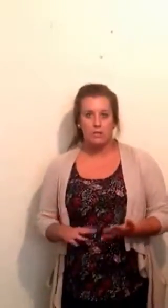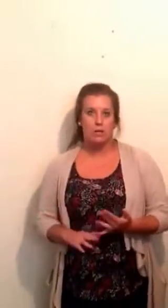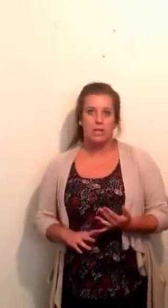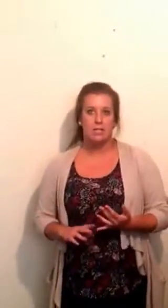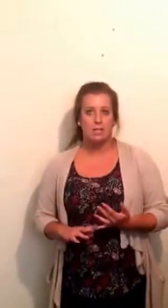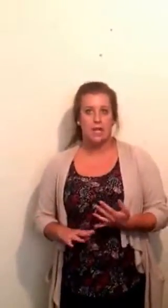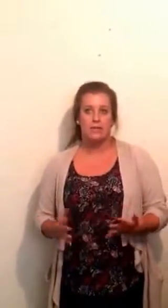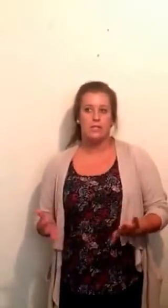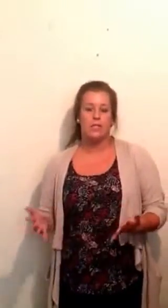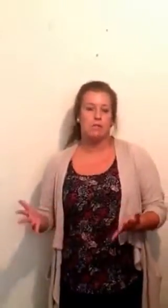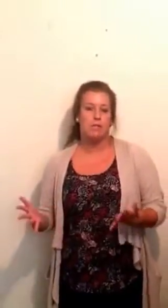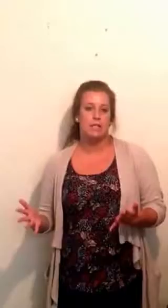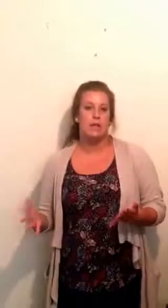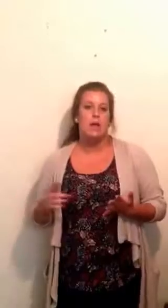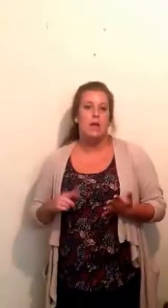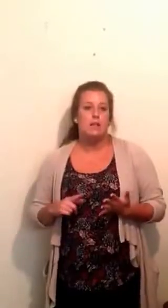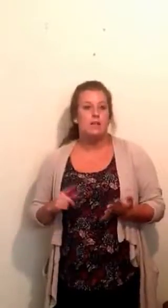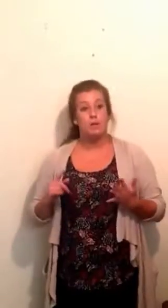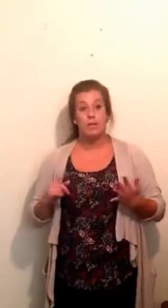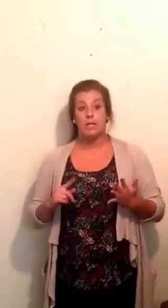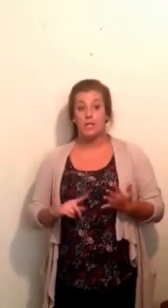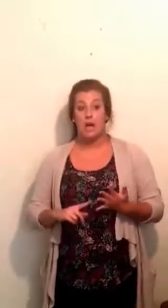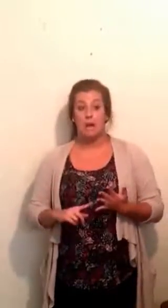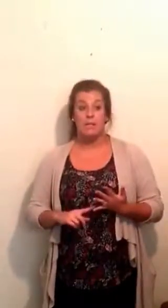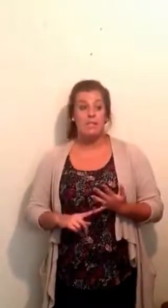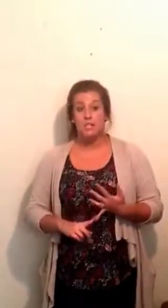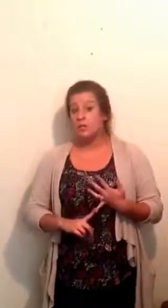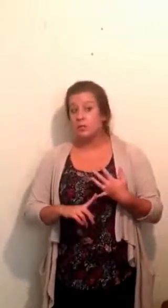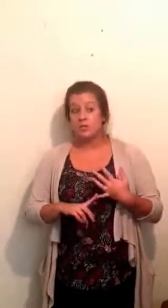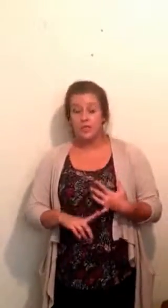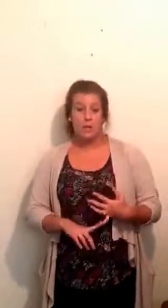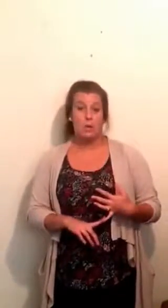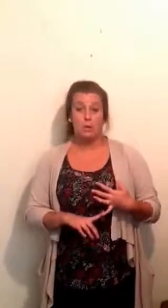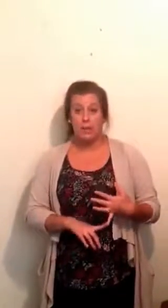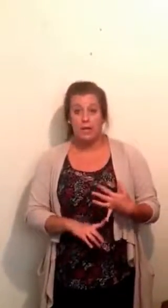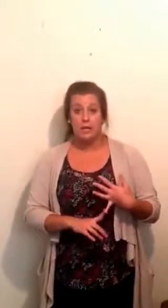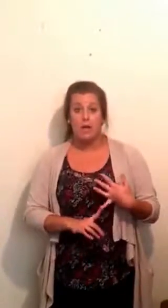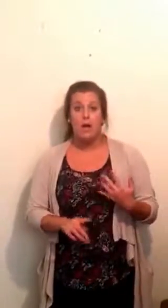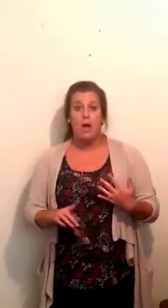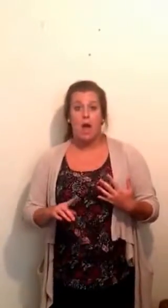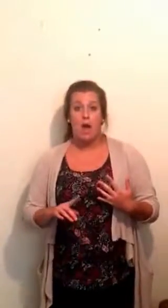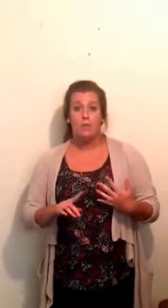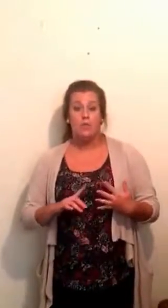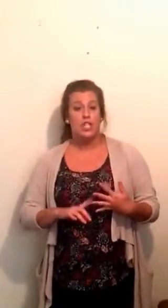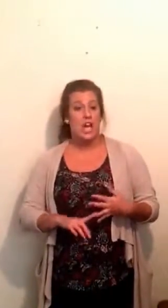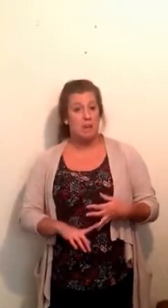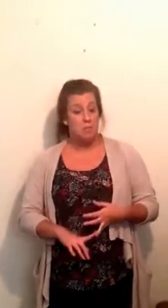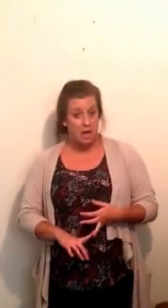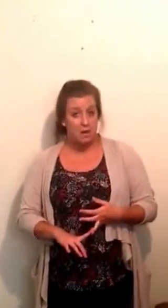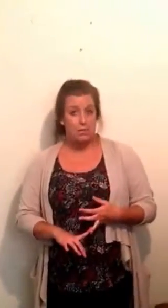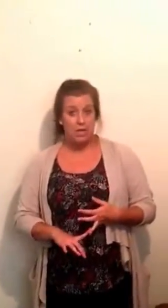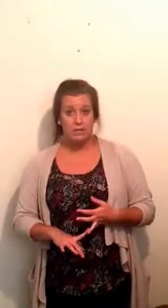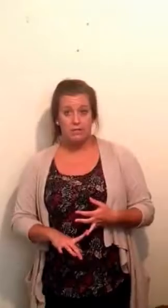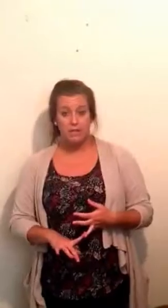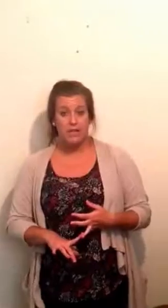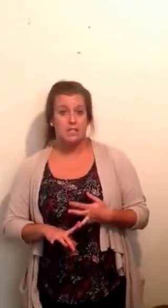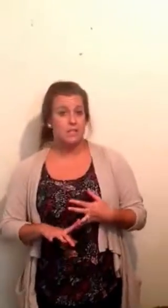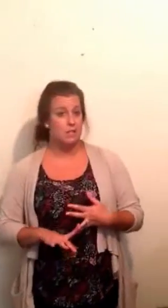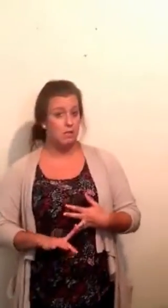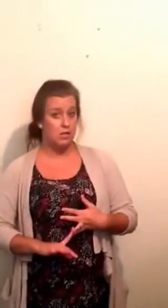noticed. A lot of you said you noticed that there were, the teacher was very well prepared, She had a backup plan for things if technology